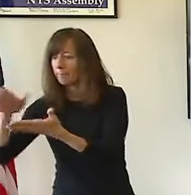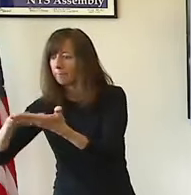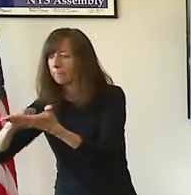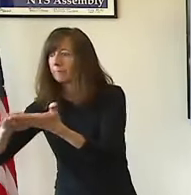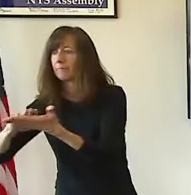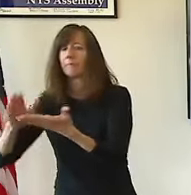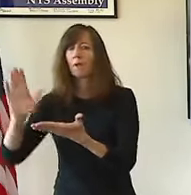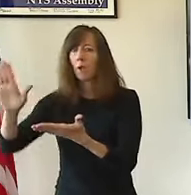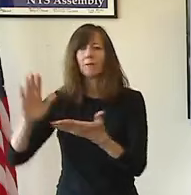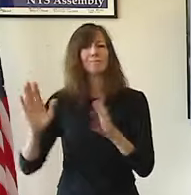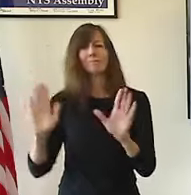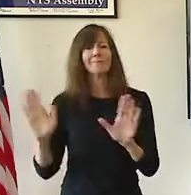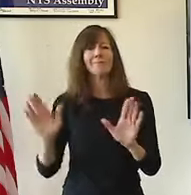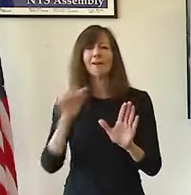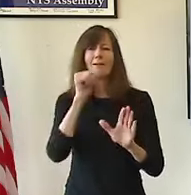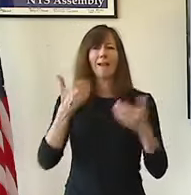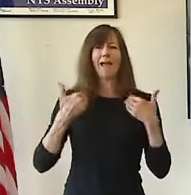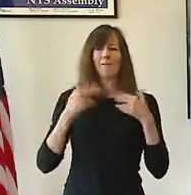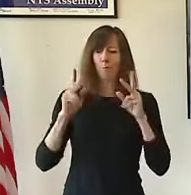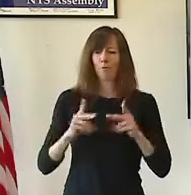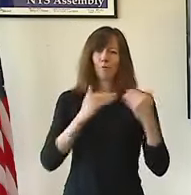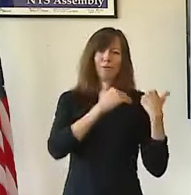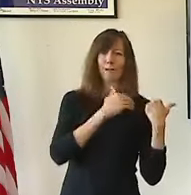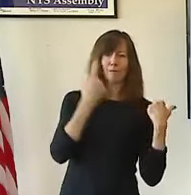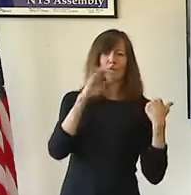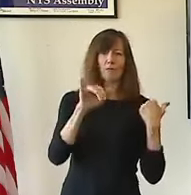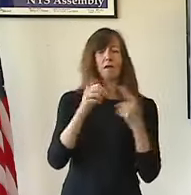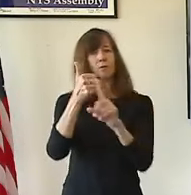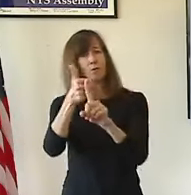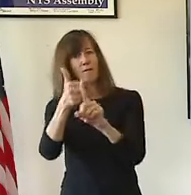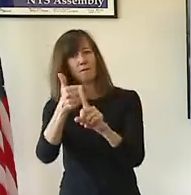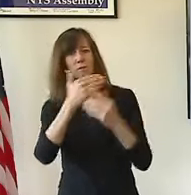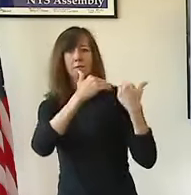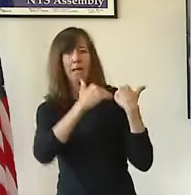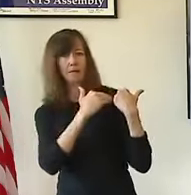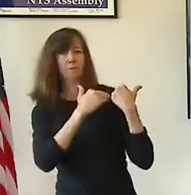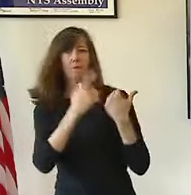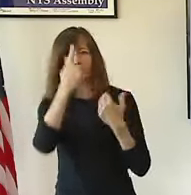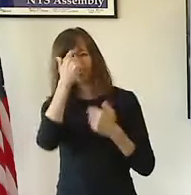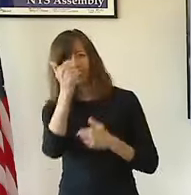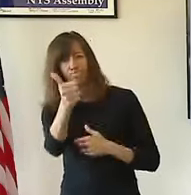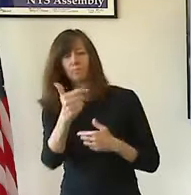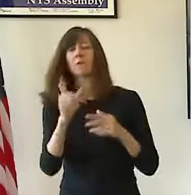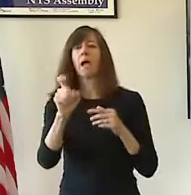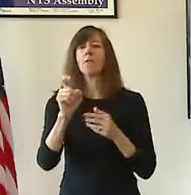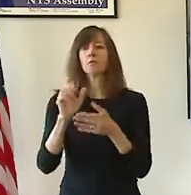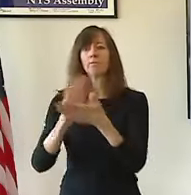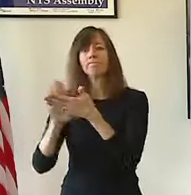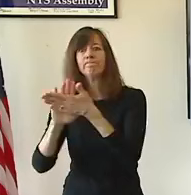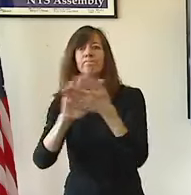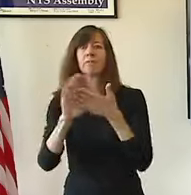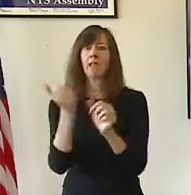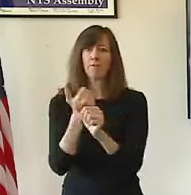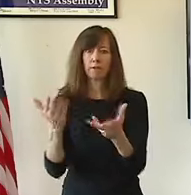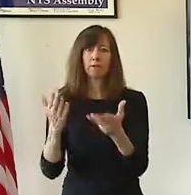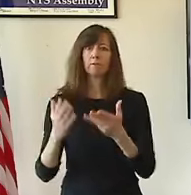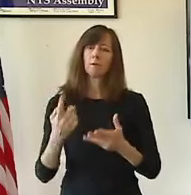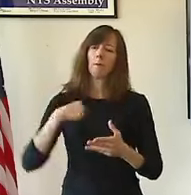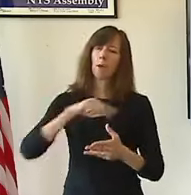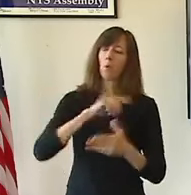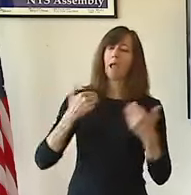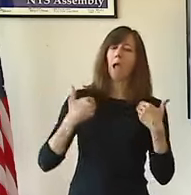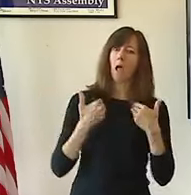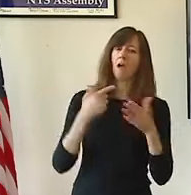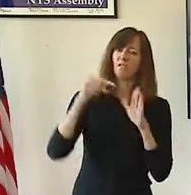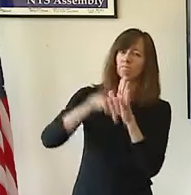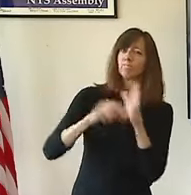we encourage you to do that to keep your own space clean to your liking. But generally speaking, very high standard for recleaning.